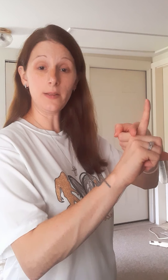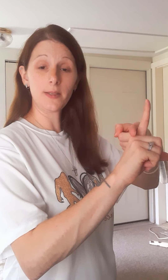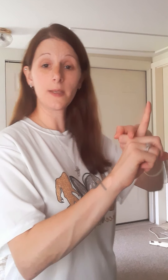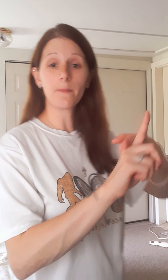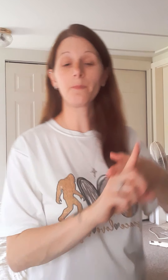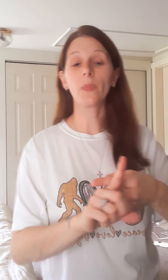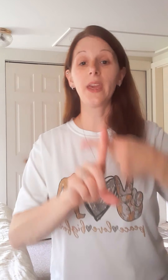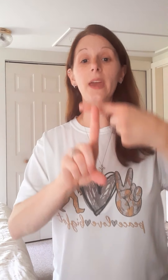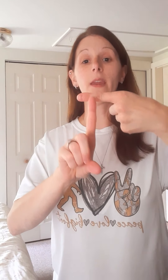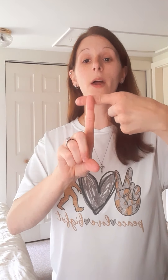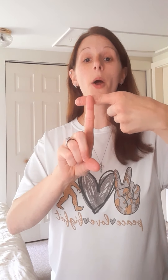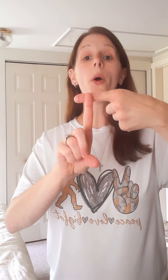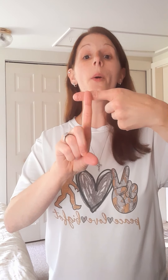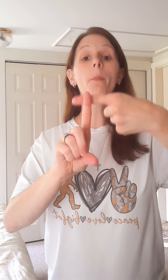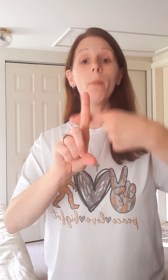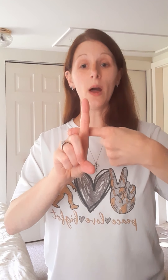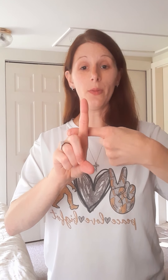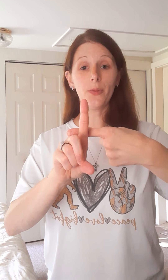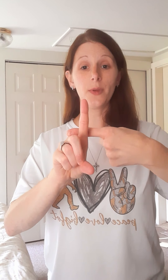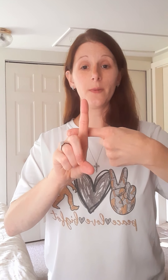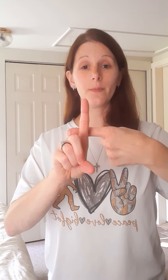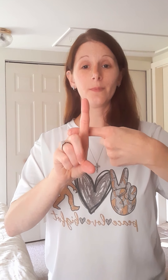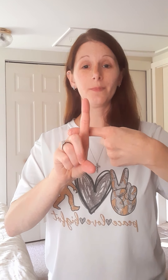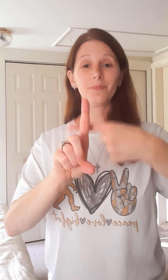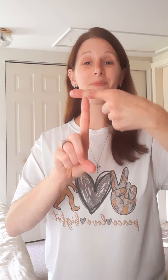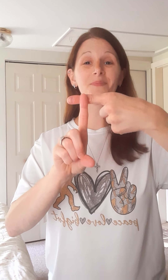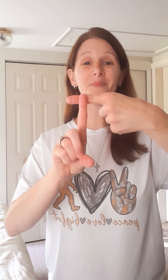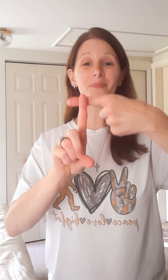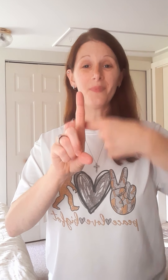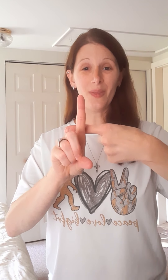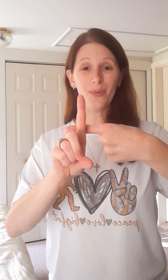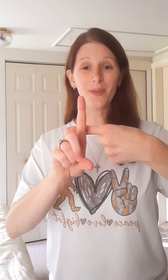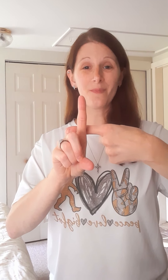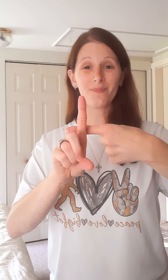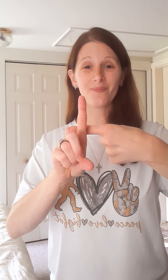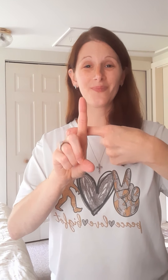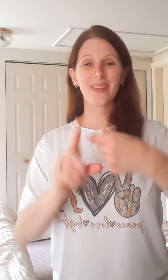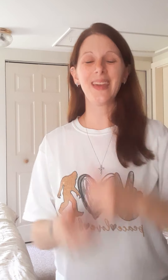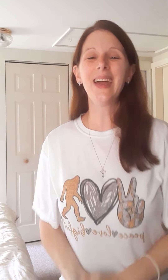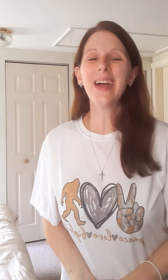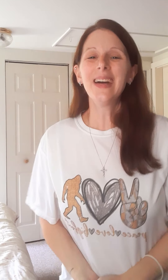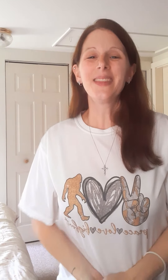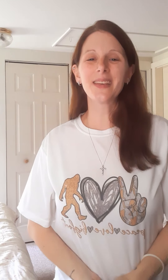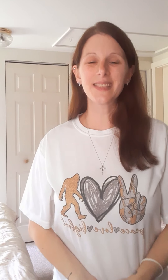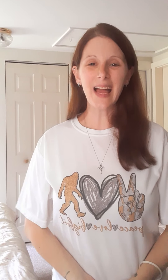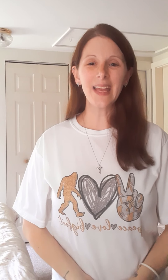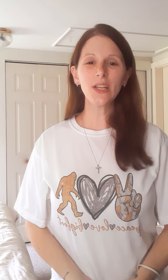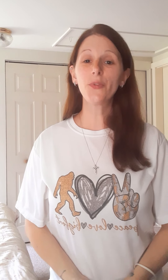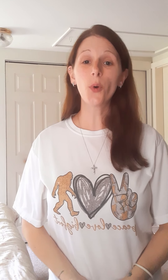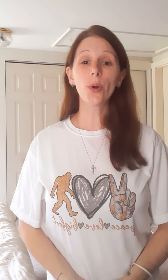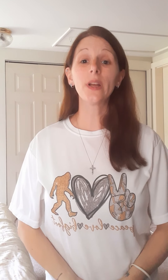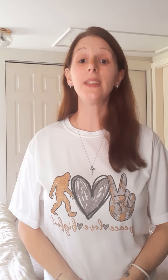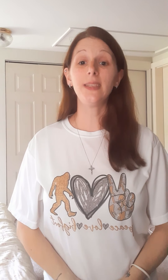months. Again, month, month. The sign for